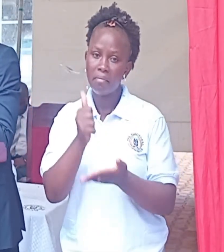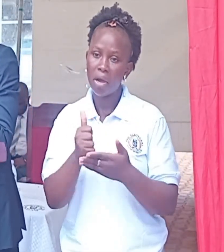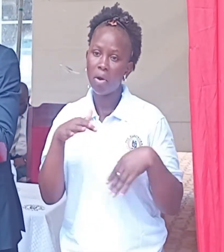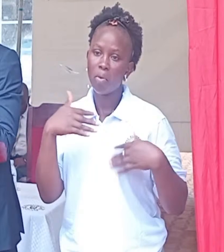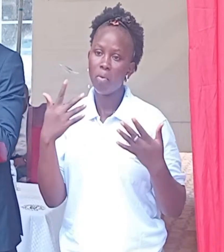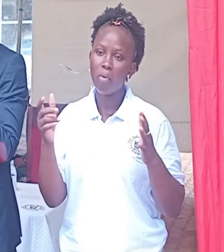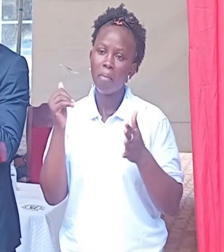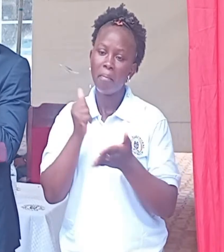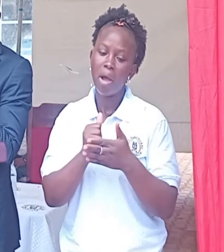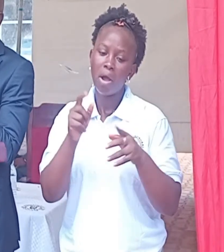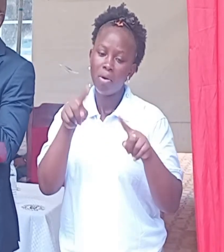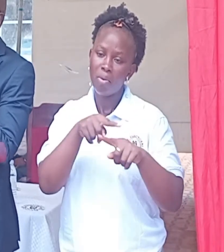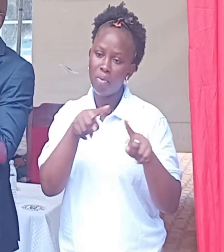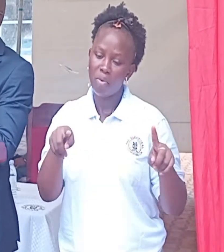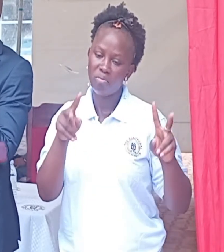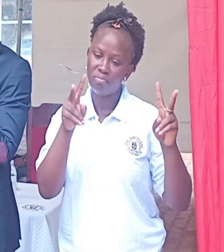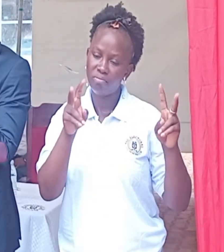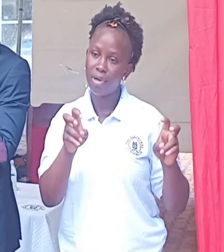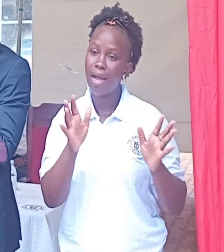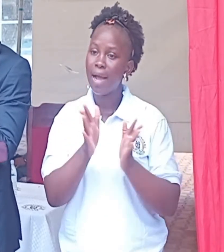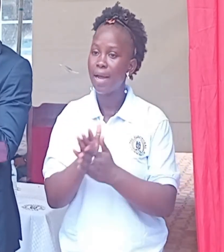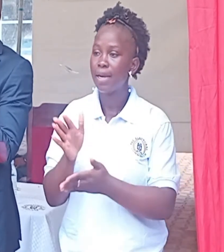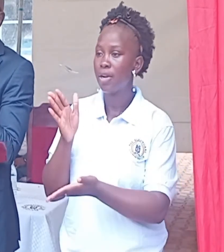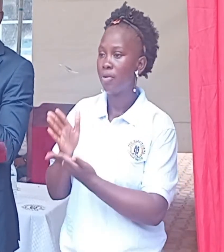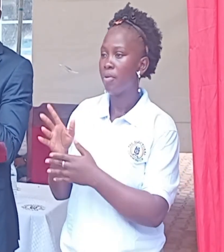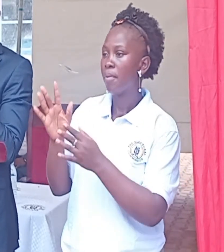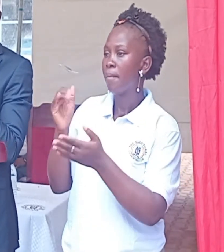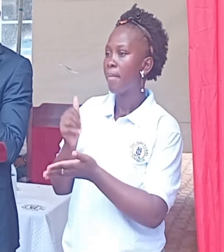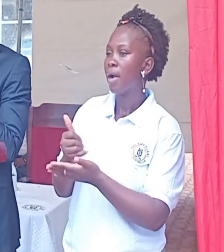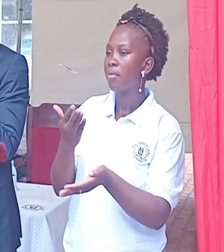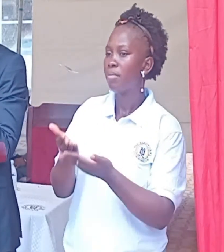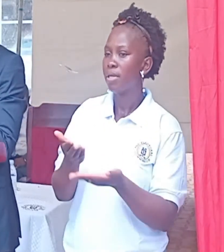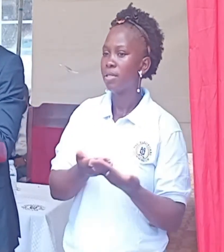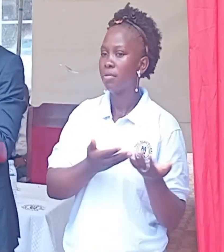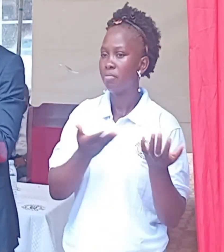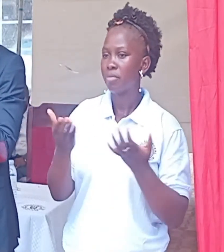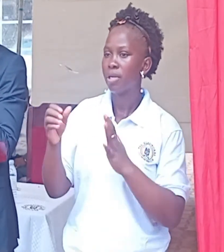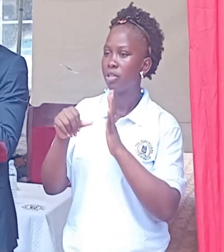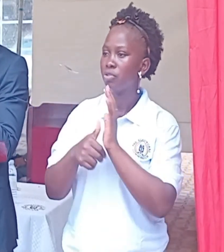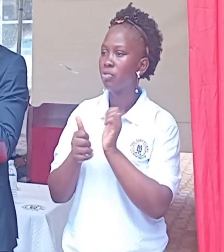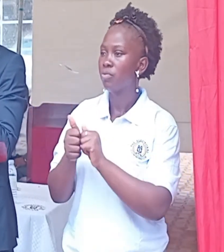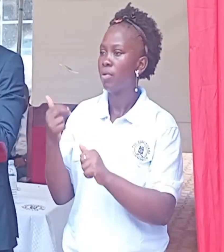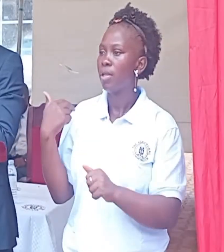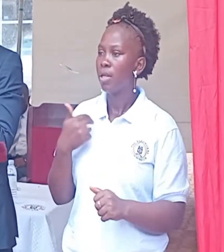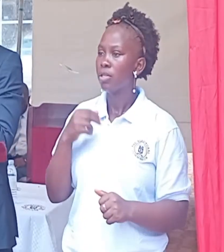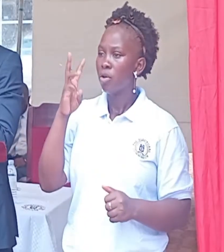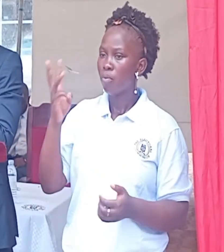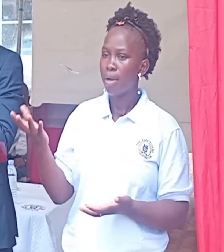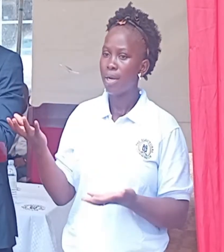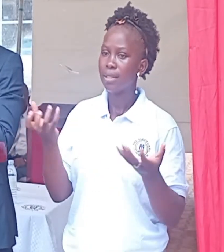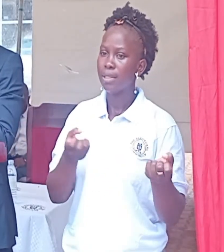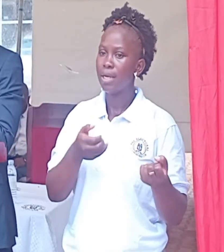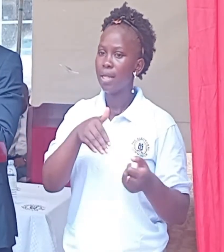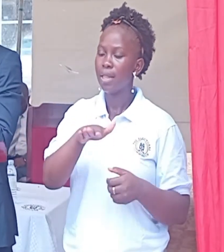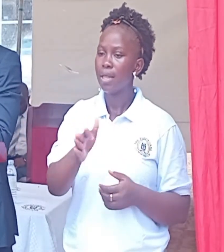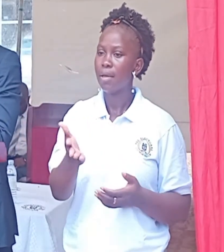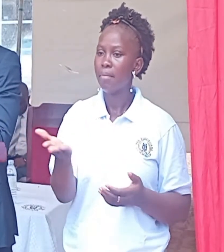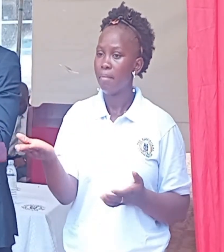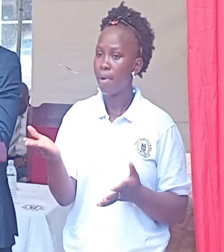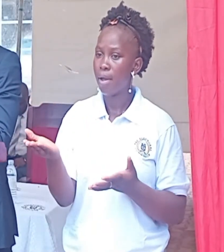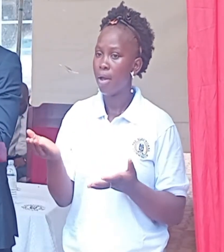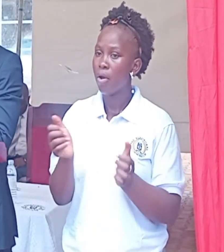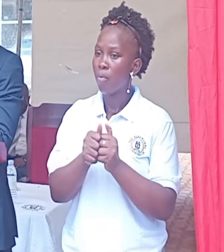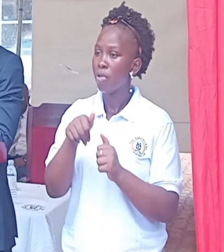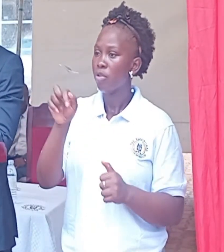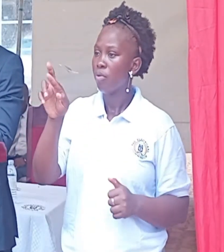bank, and then the correct bank, let them raise those issues with us. We shall take them up either with the